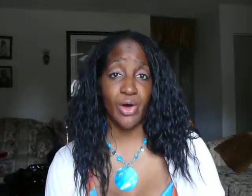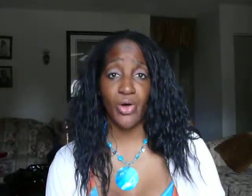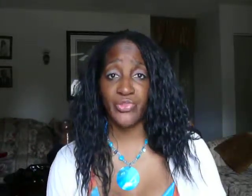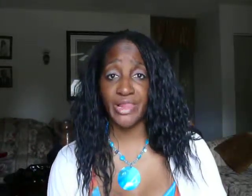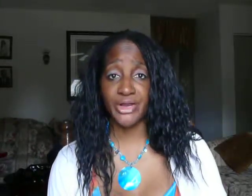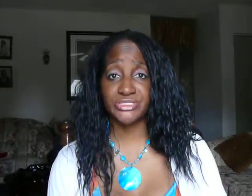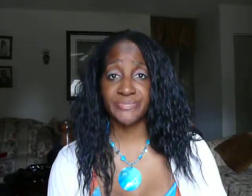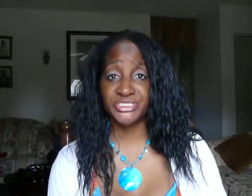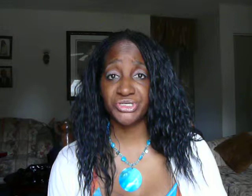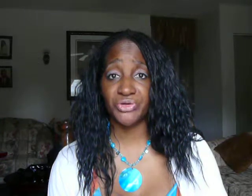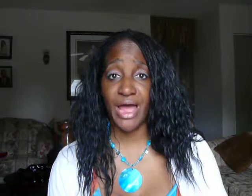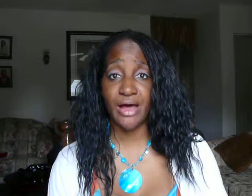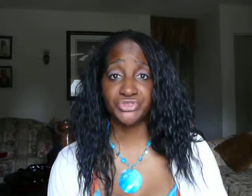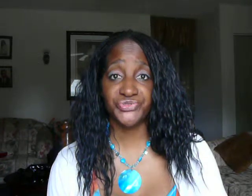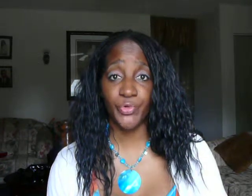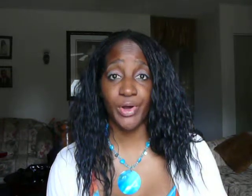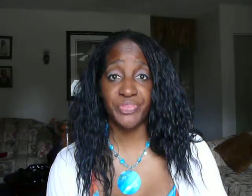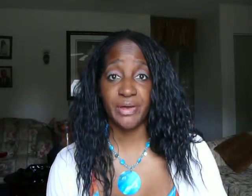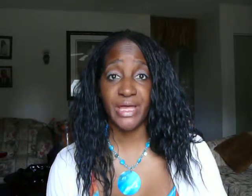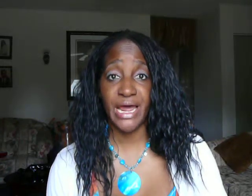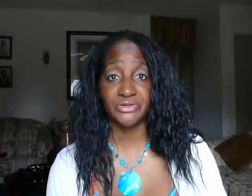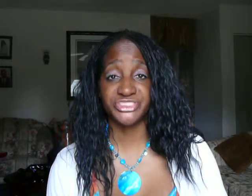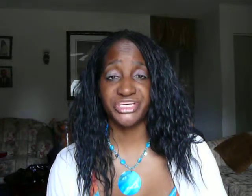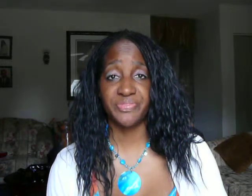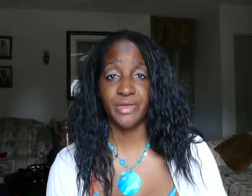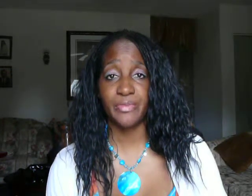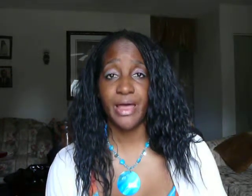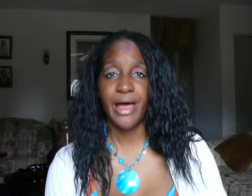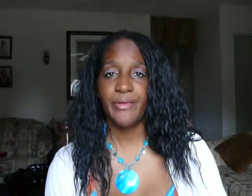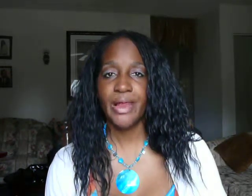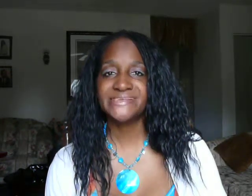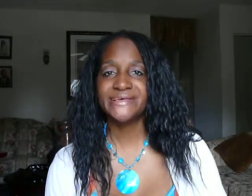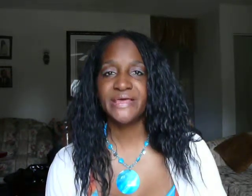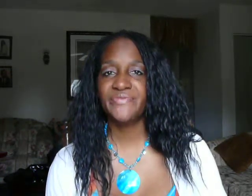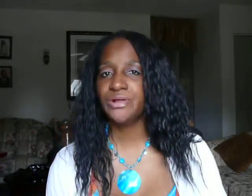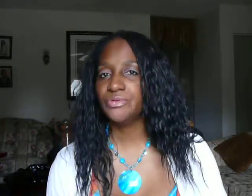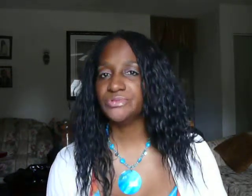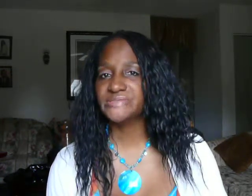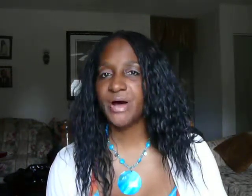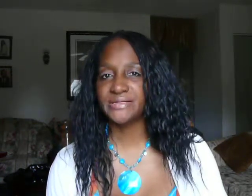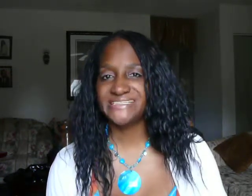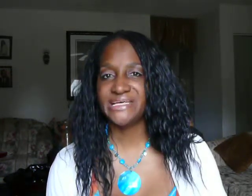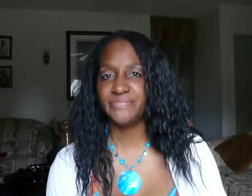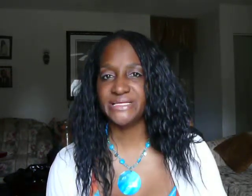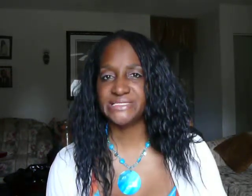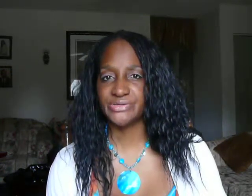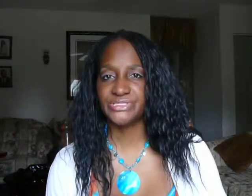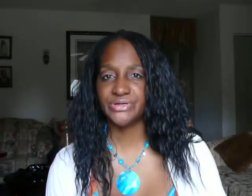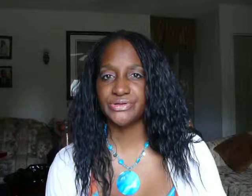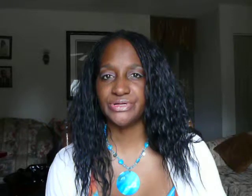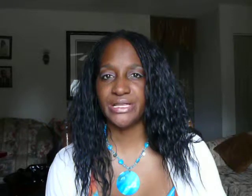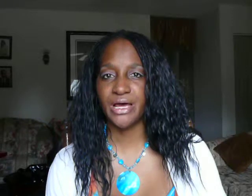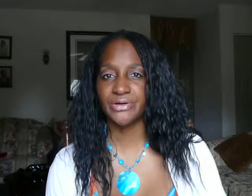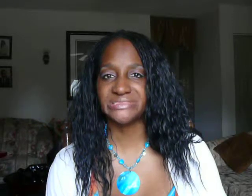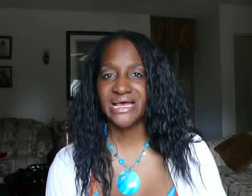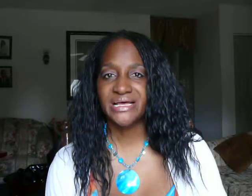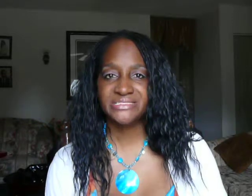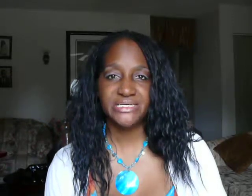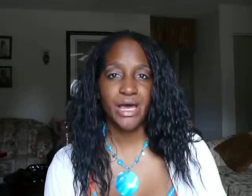hold the letters up and show you how to form them and how to shape them. I will also give you small tidbits on certain letters to help